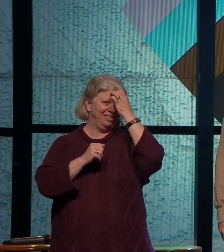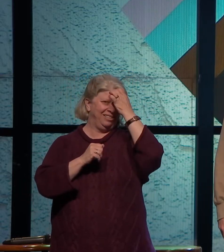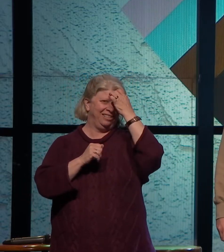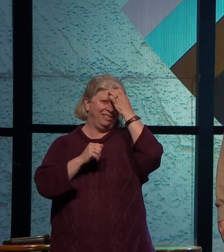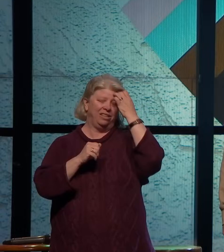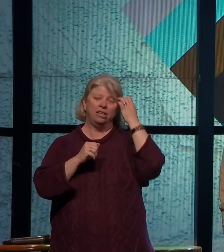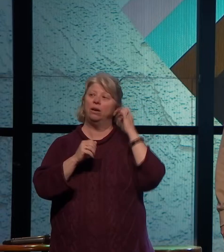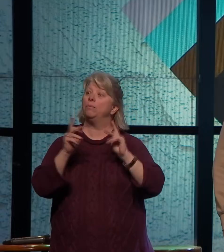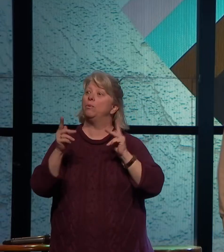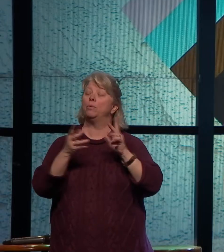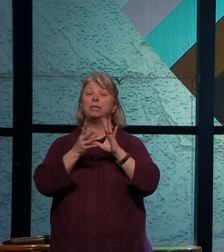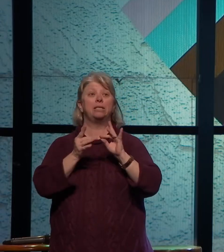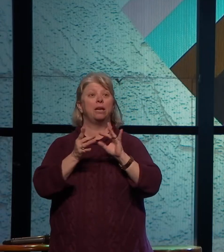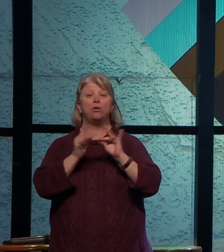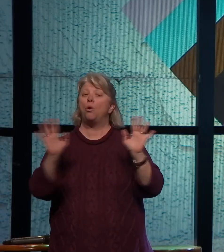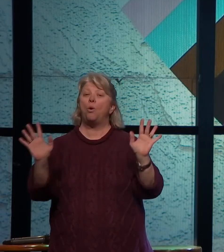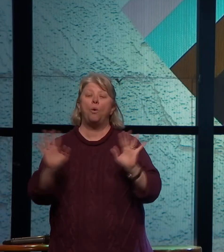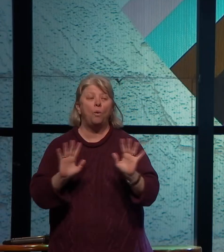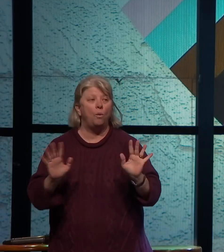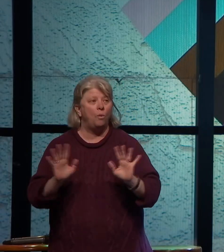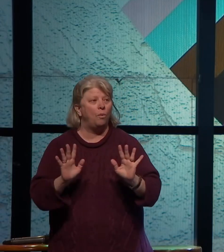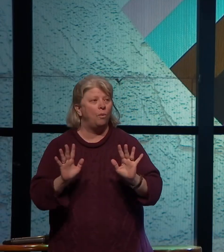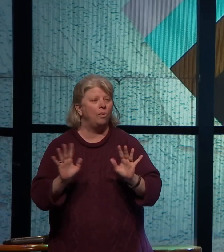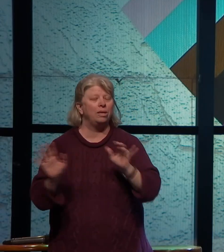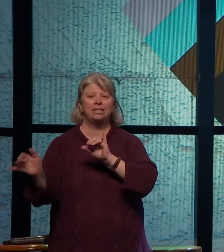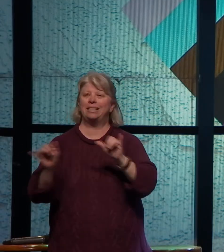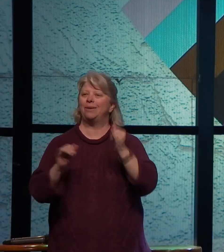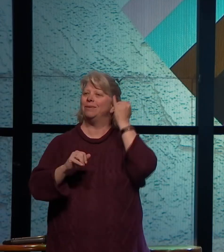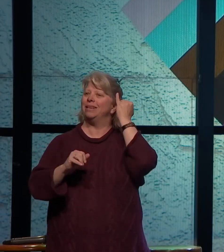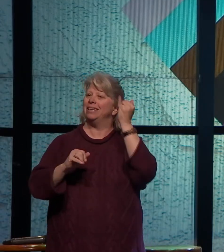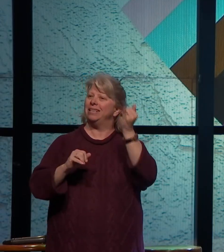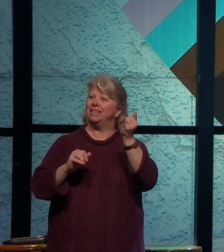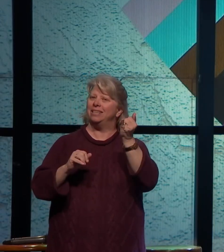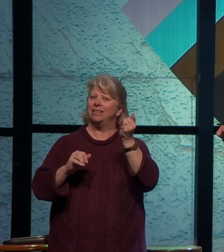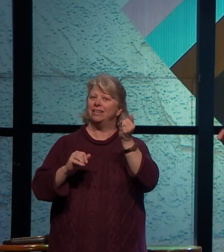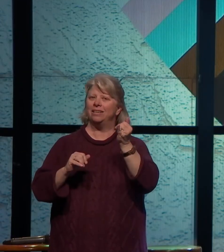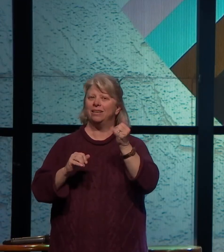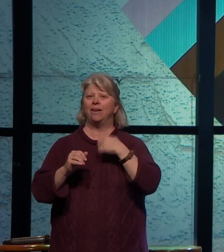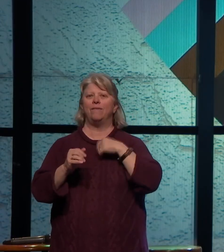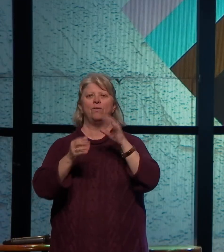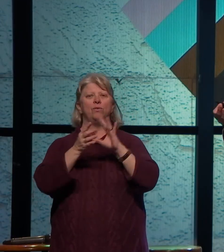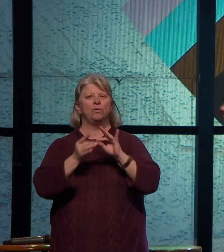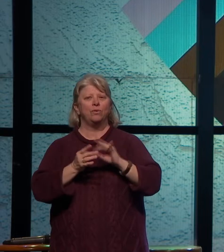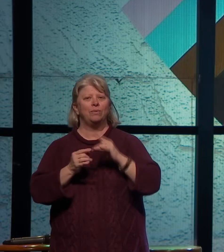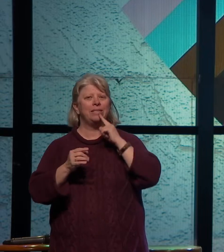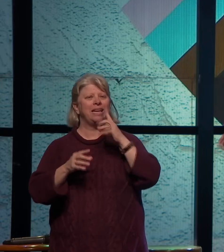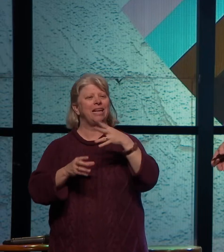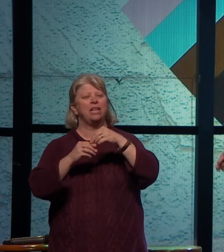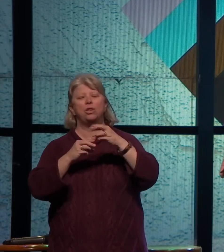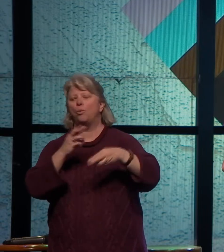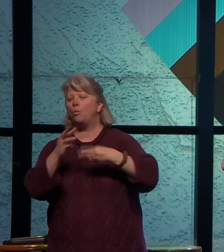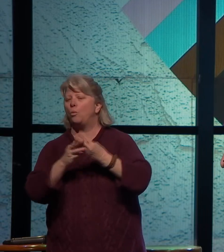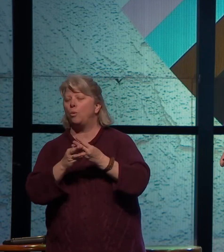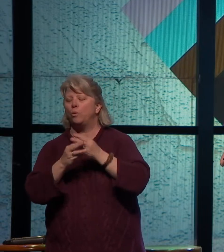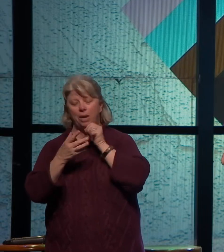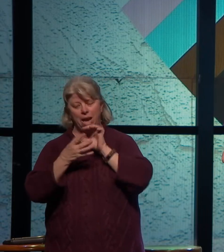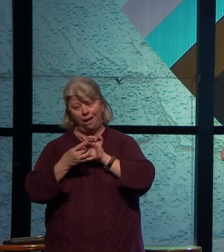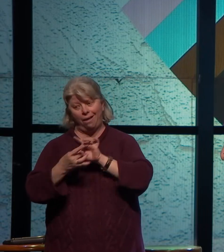Like when people want to say that, like, no, like it's the same principle where Scripture elsewhere says be in the world but not of the